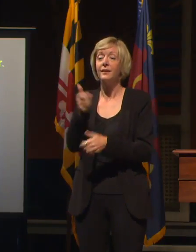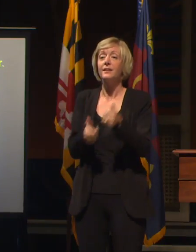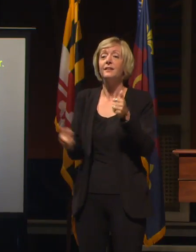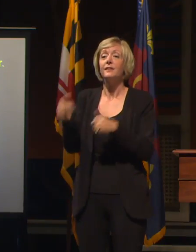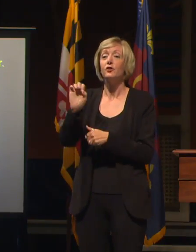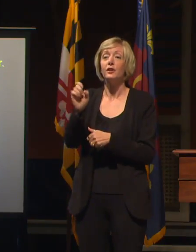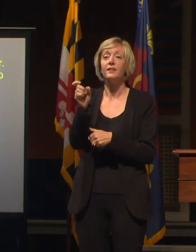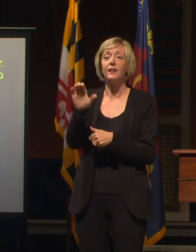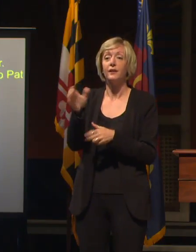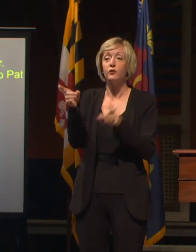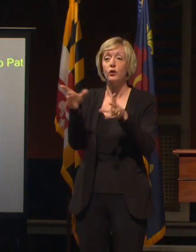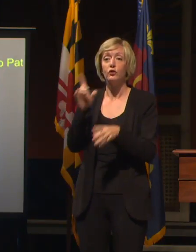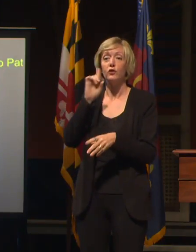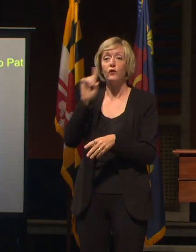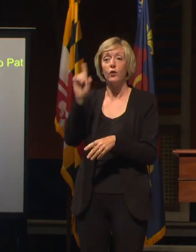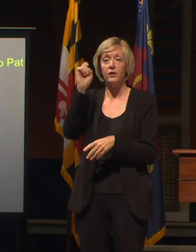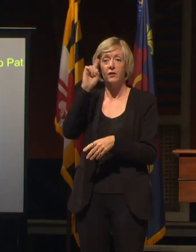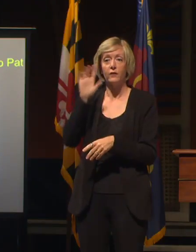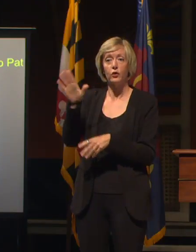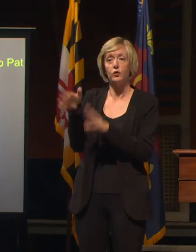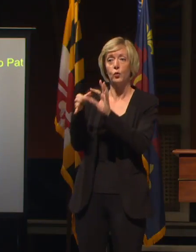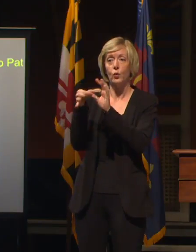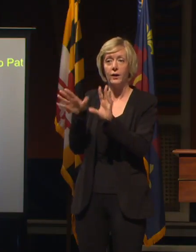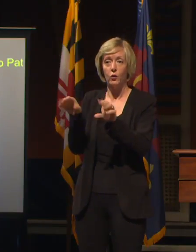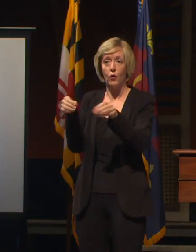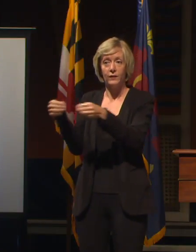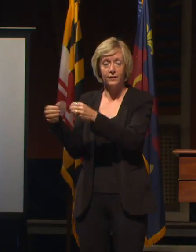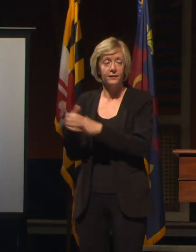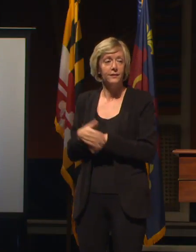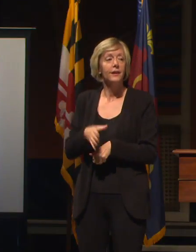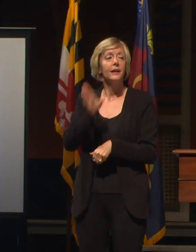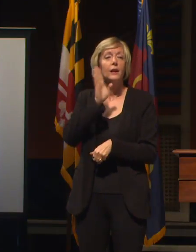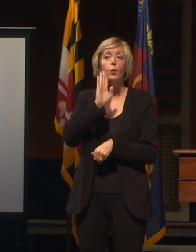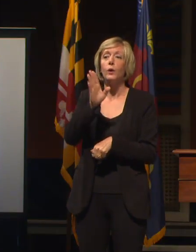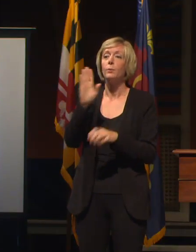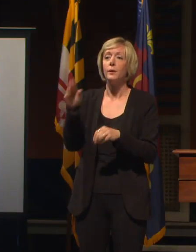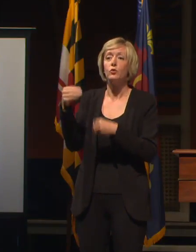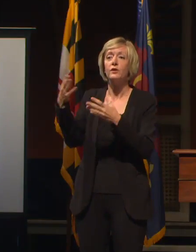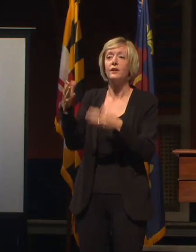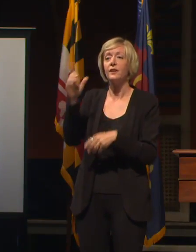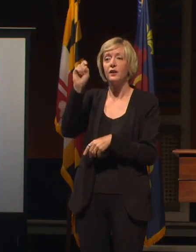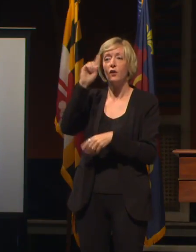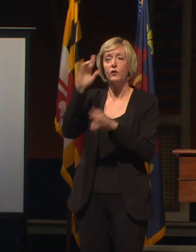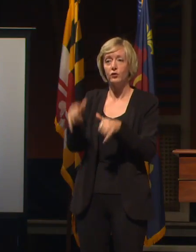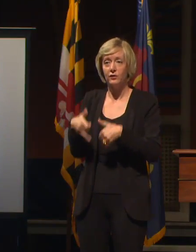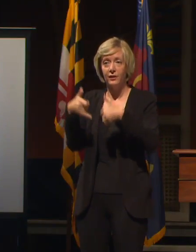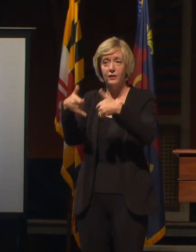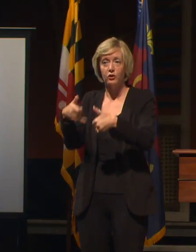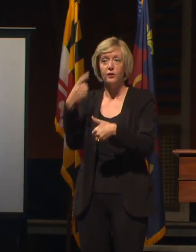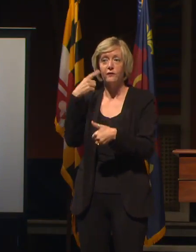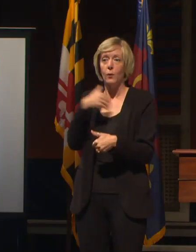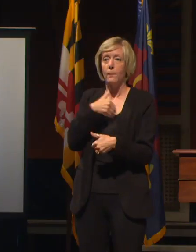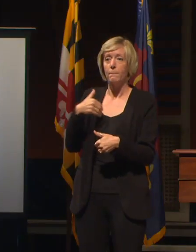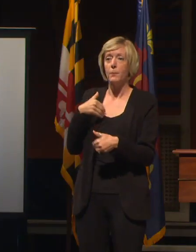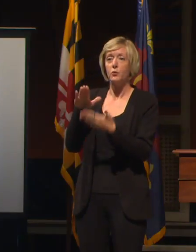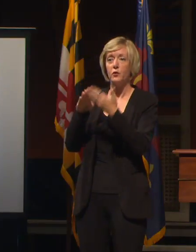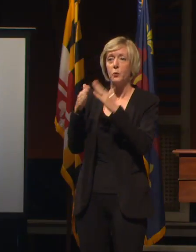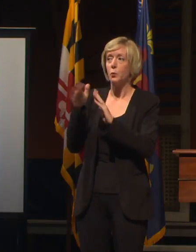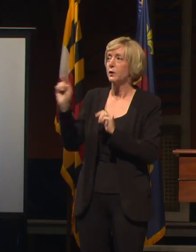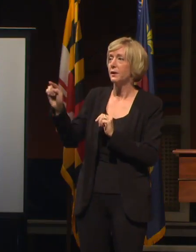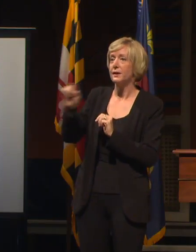Executive Director of the Governor's Coordinating Offices. He will be presenting governor's citations to members of the